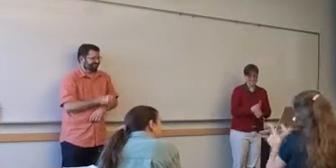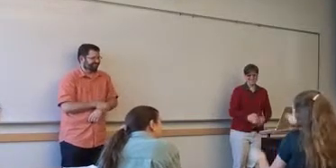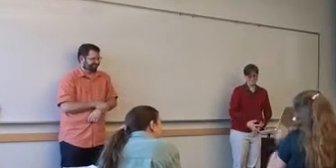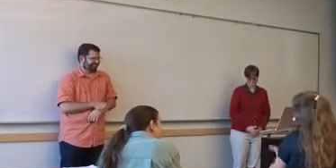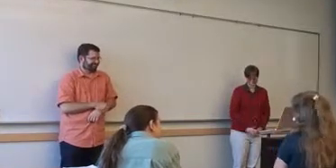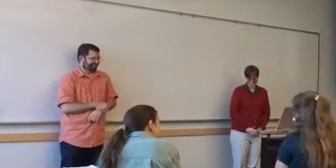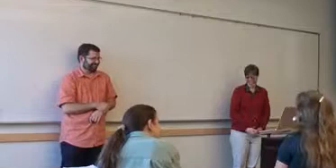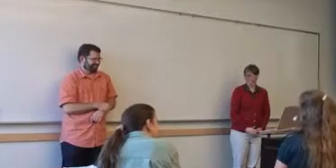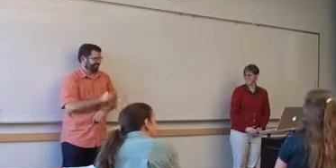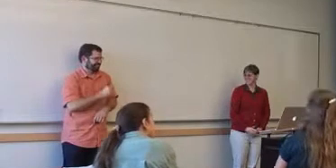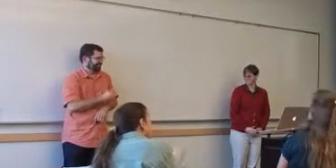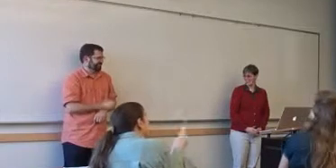Yep.